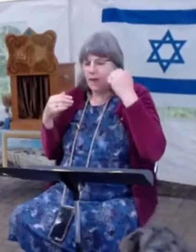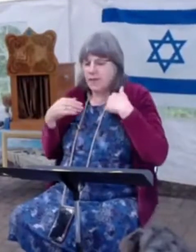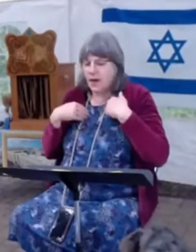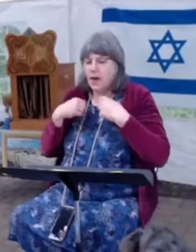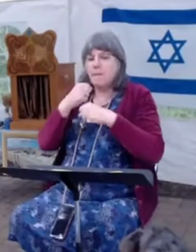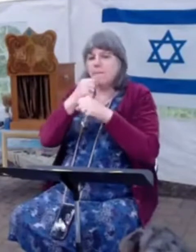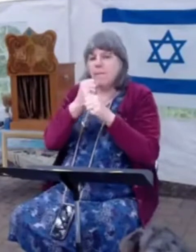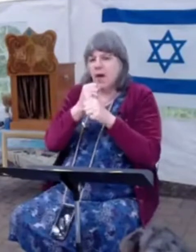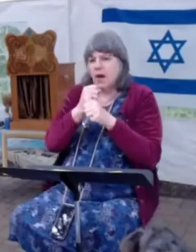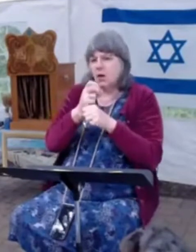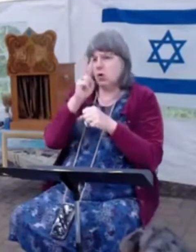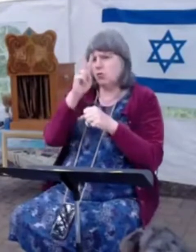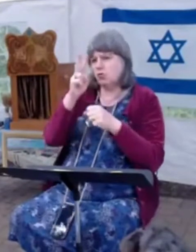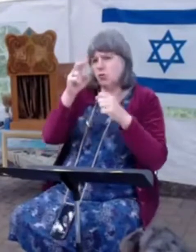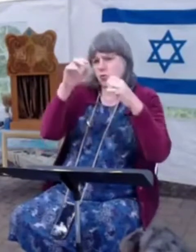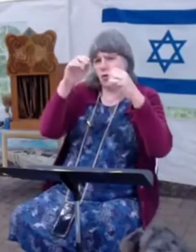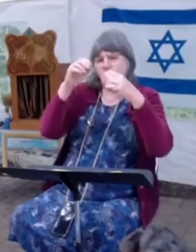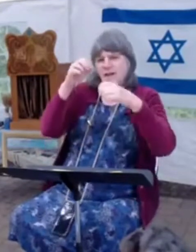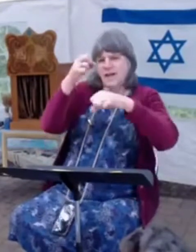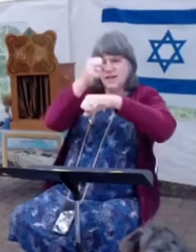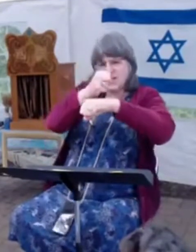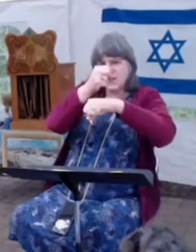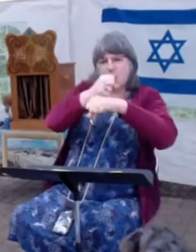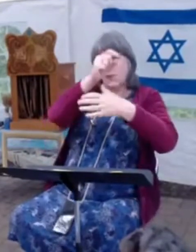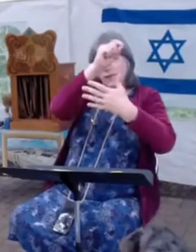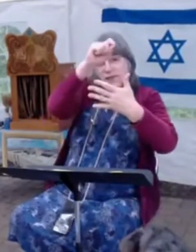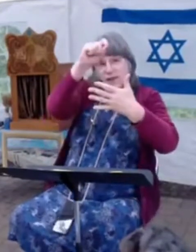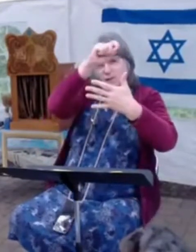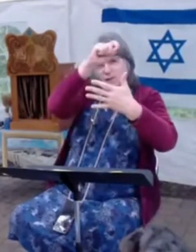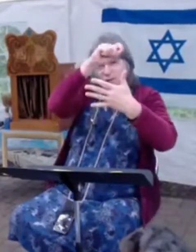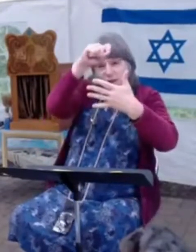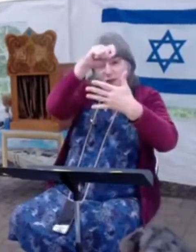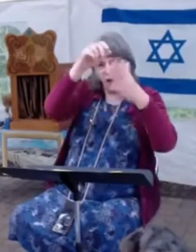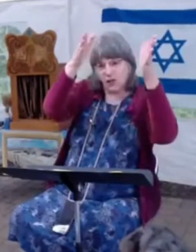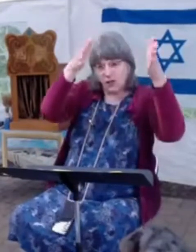Now, actually, there are books about that. You see the books there?